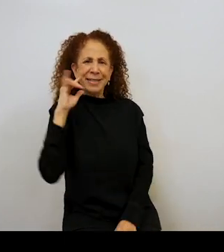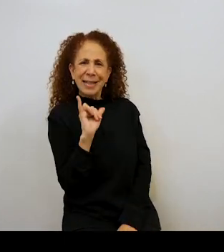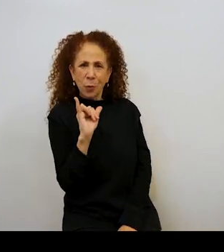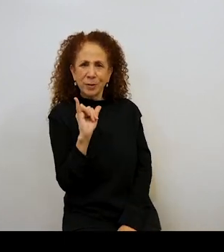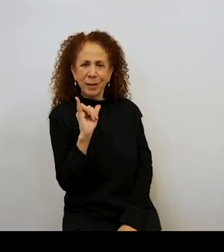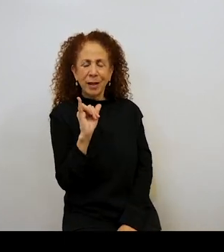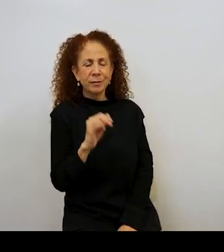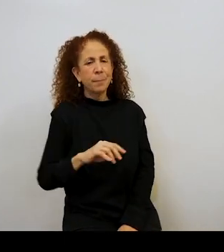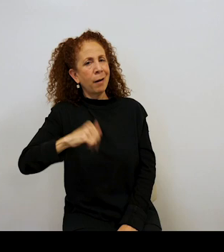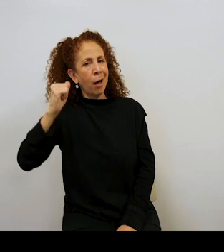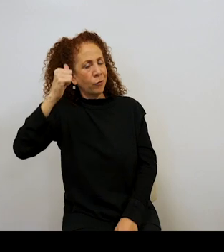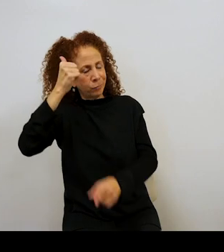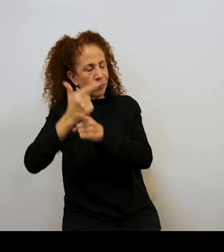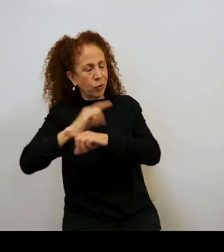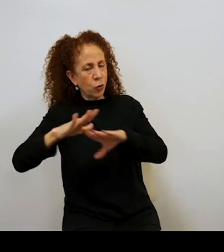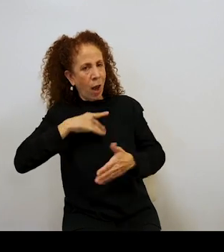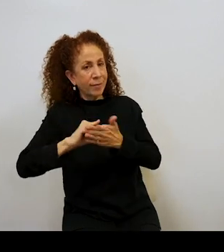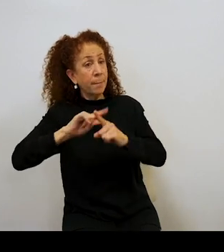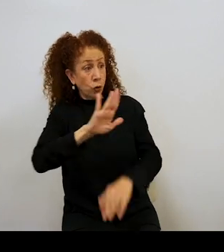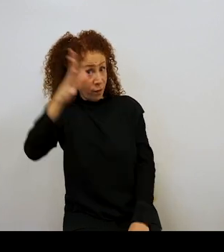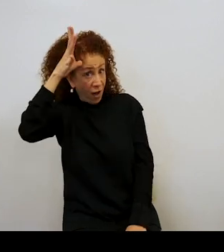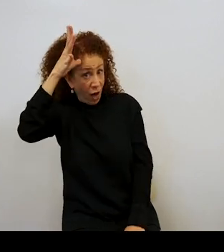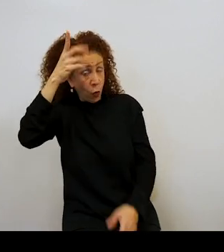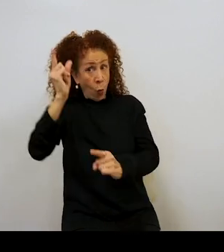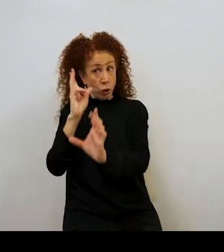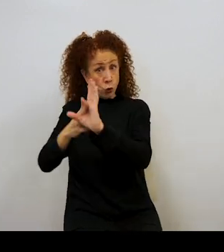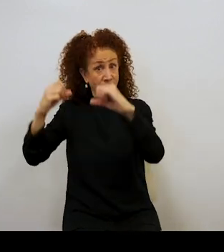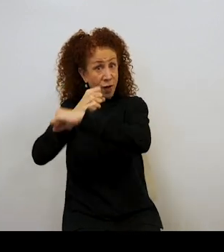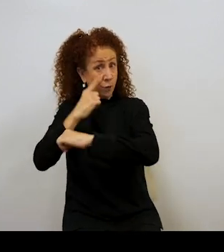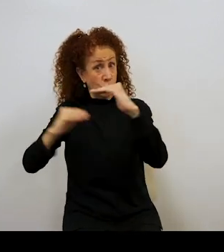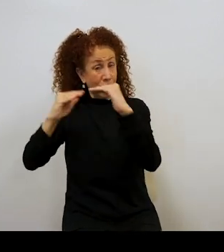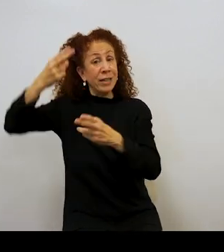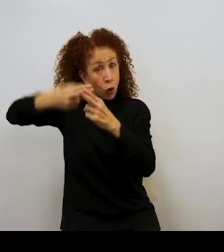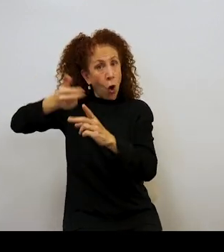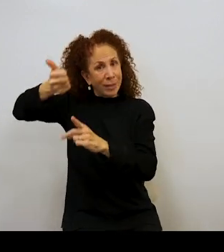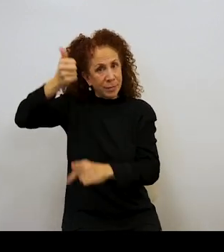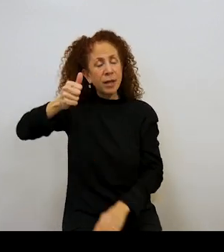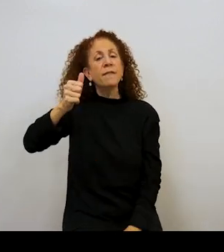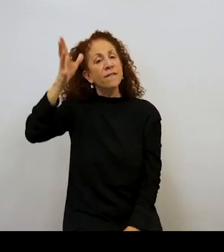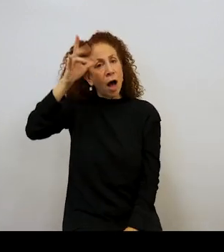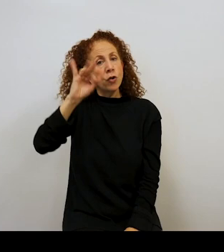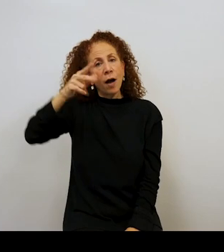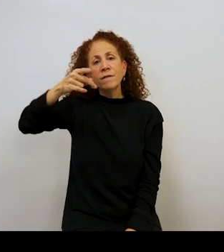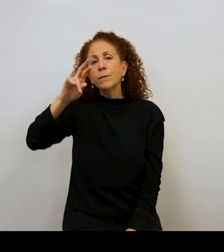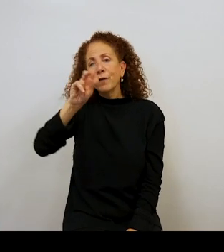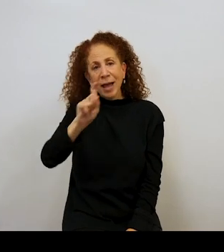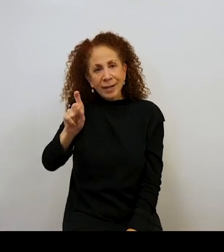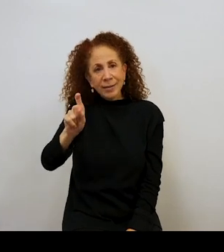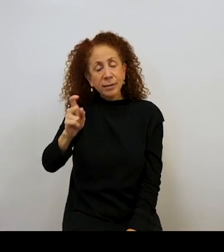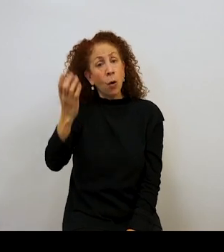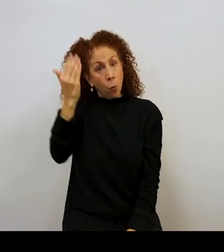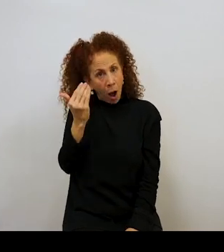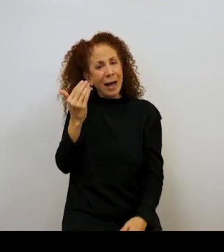some of the brothers don't like that. But yeah, your dad. When he entered the fight for justice, he called himself Father of Pervez. That